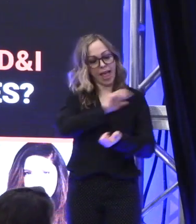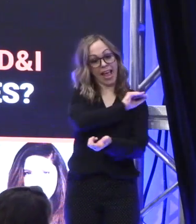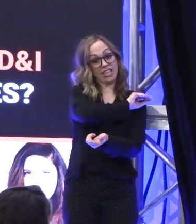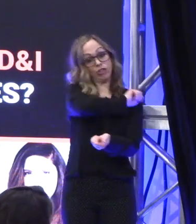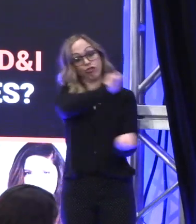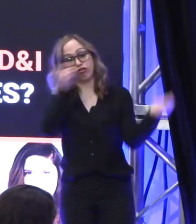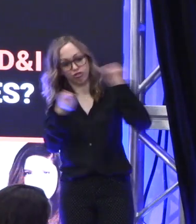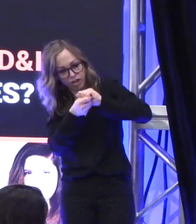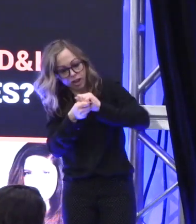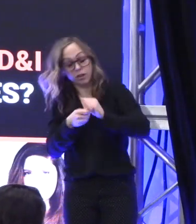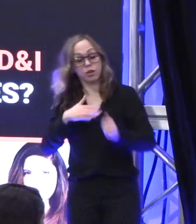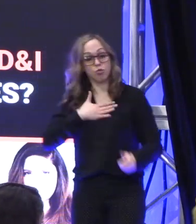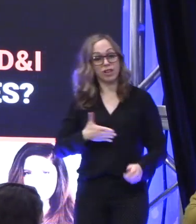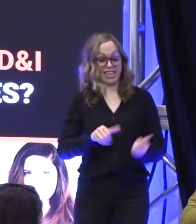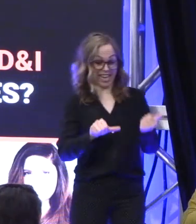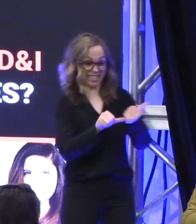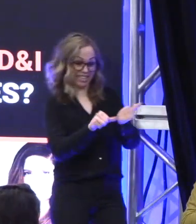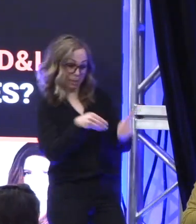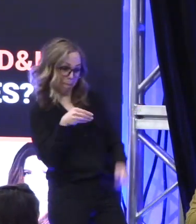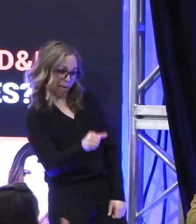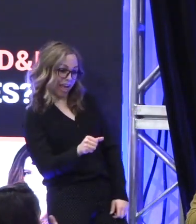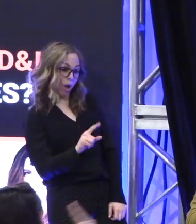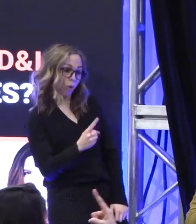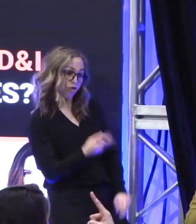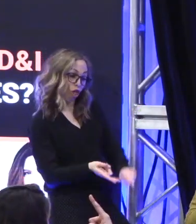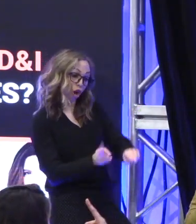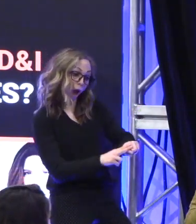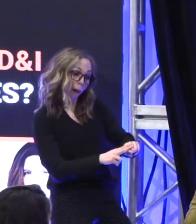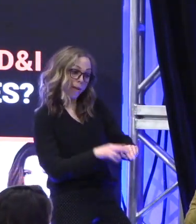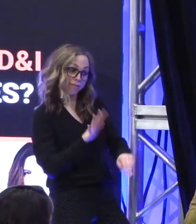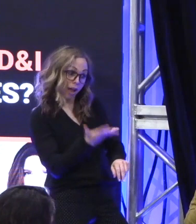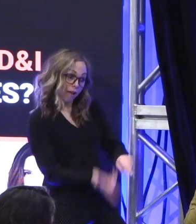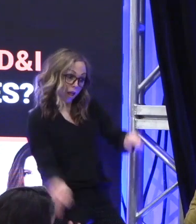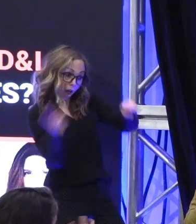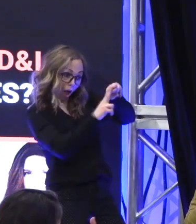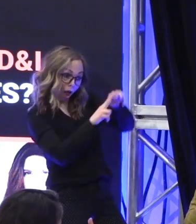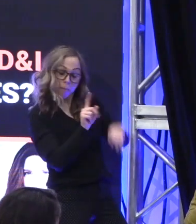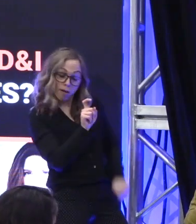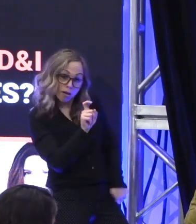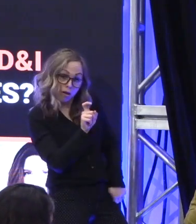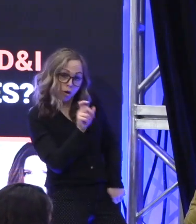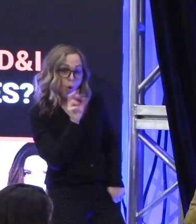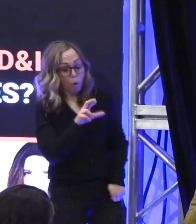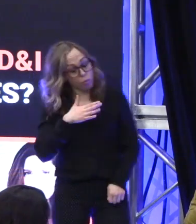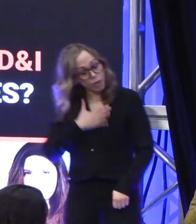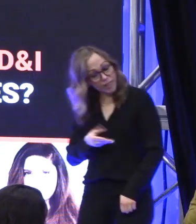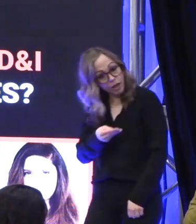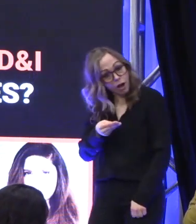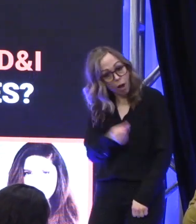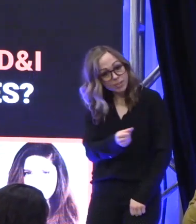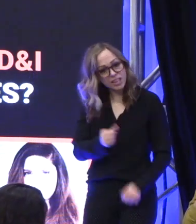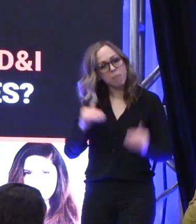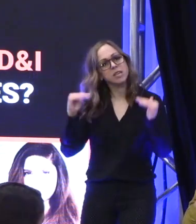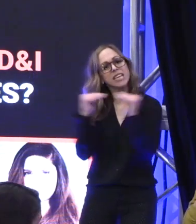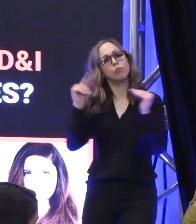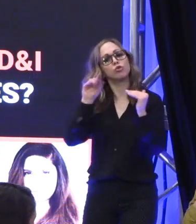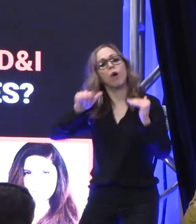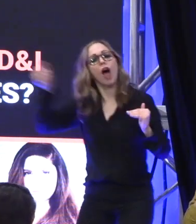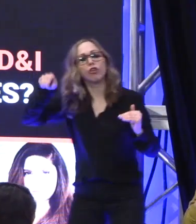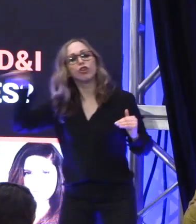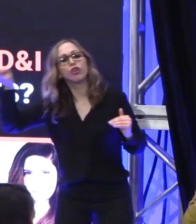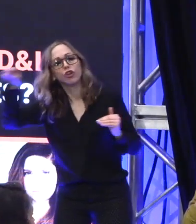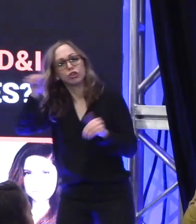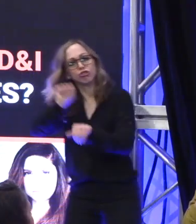willing to pay our assistants $1 an hour more? $5 an hour more? Are we willing to compensate them competitively with the jobs that are going to